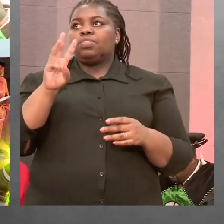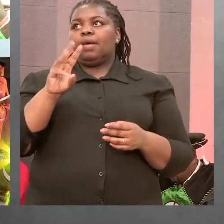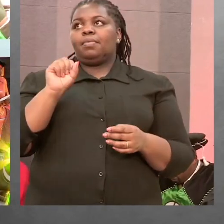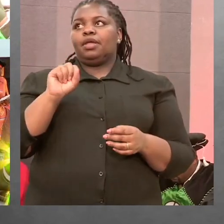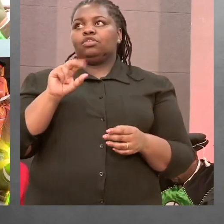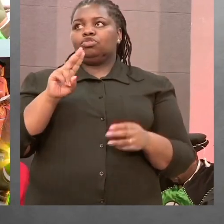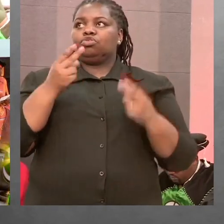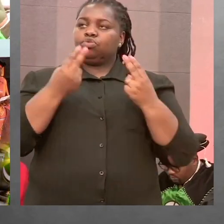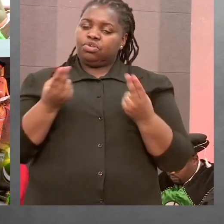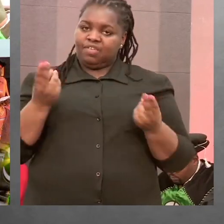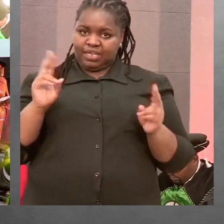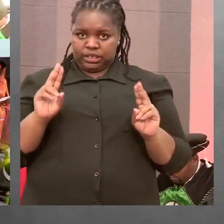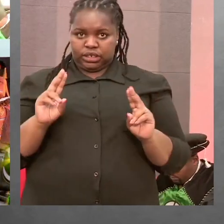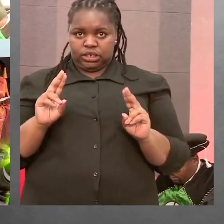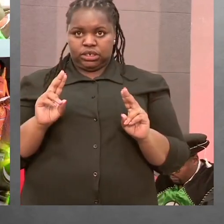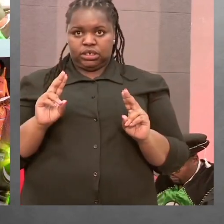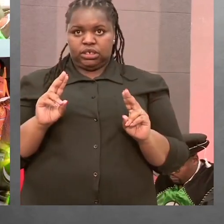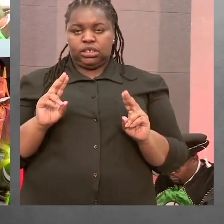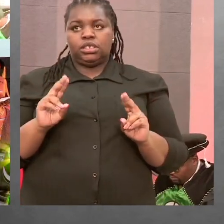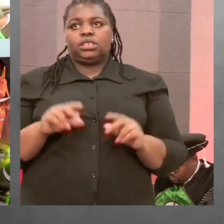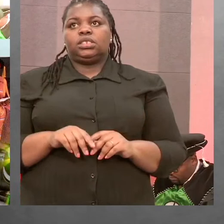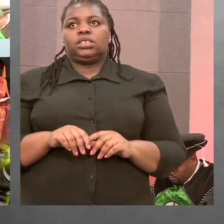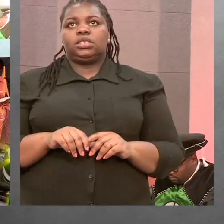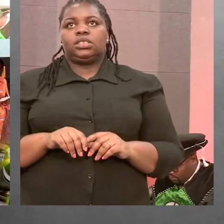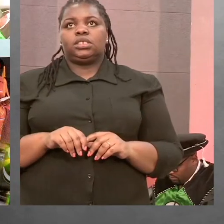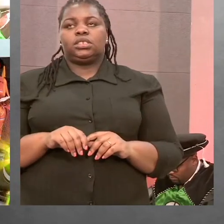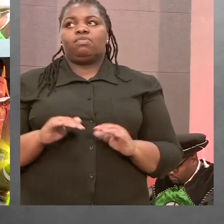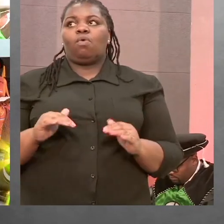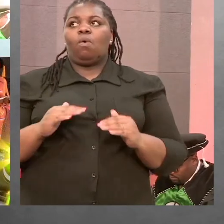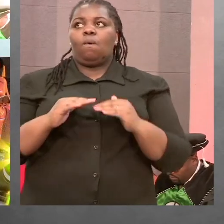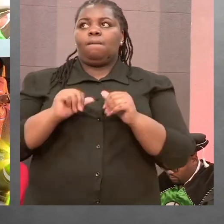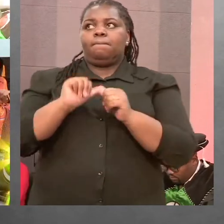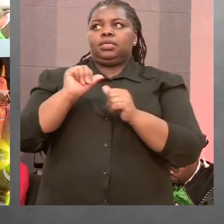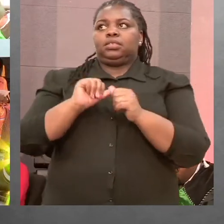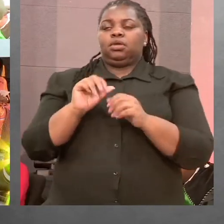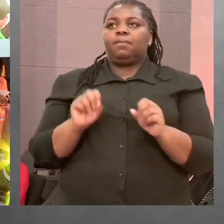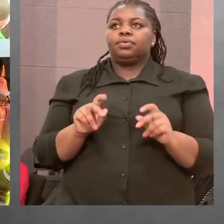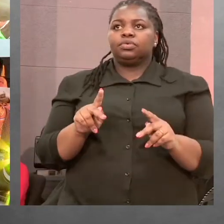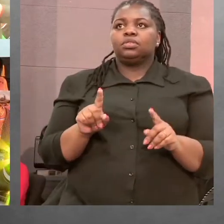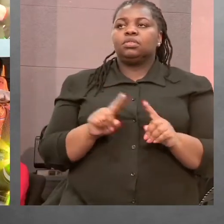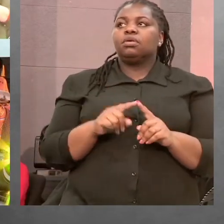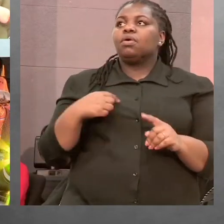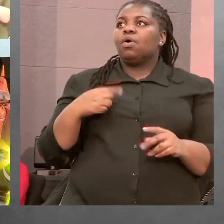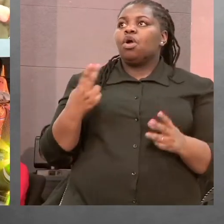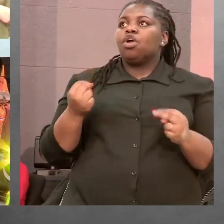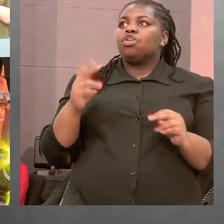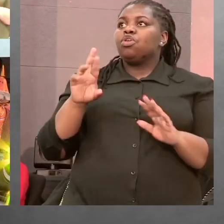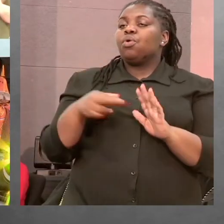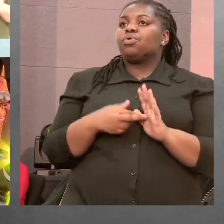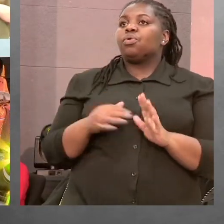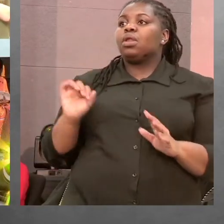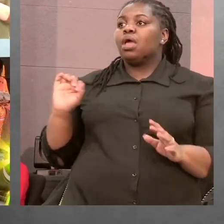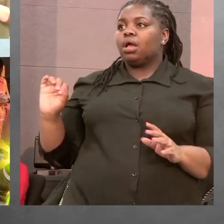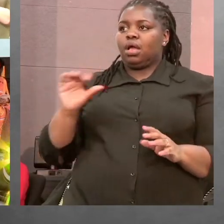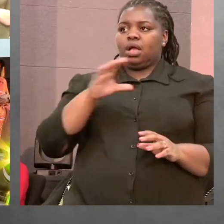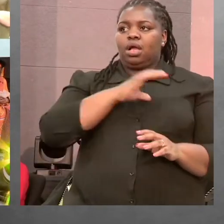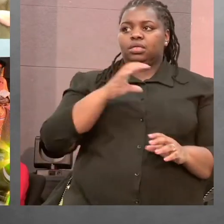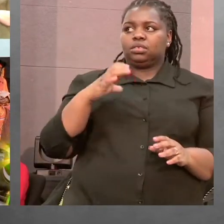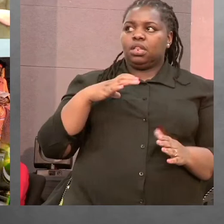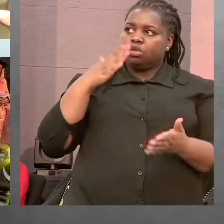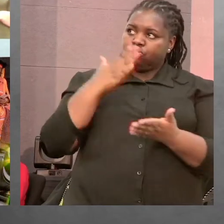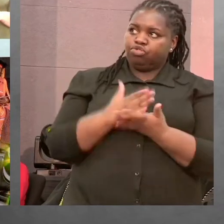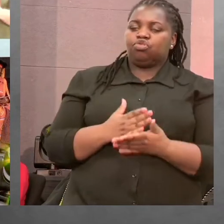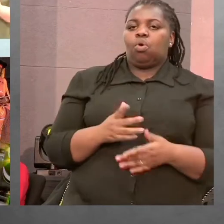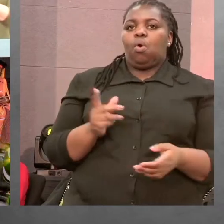Sisulu University to even greater heights. As you embark upon your new role, Council assures